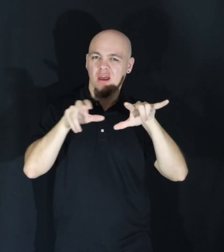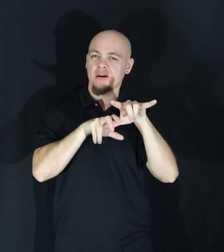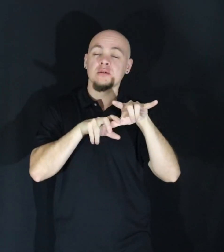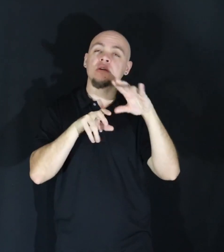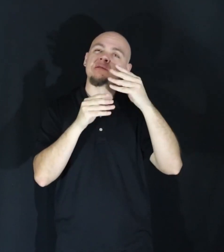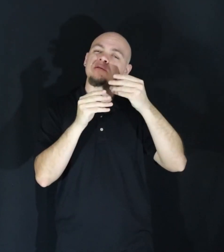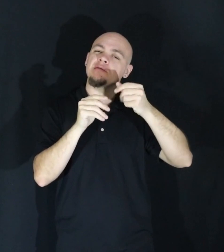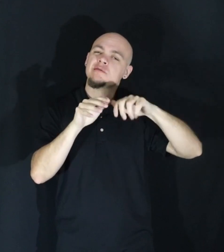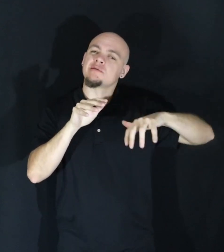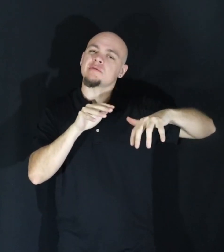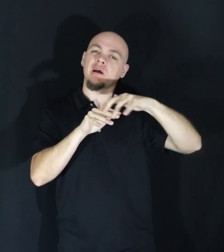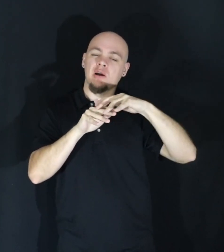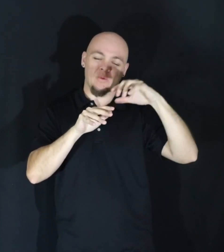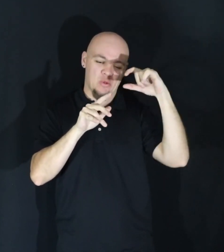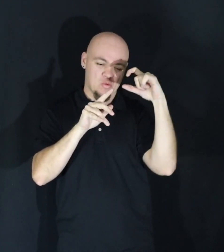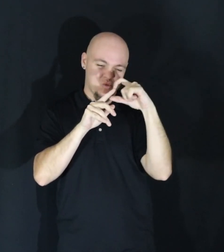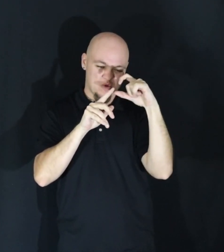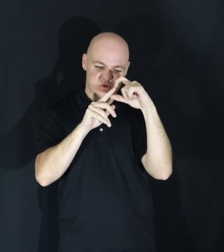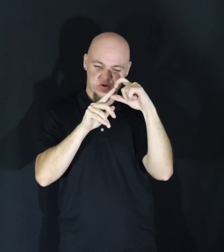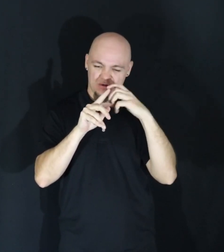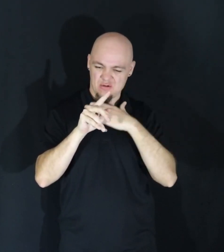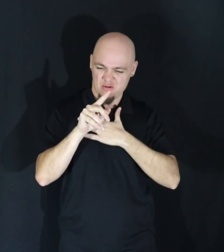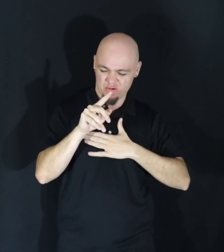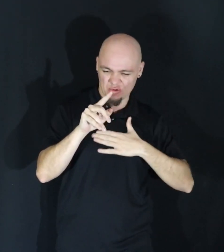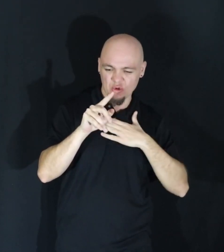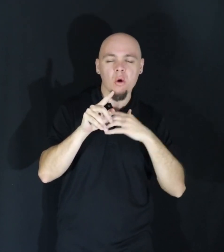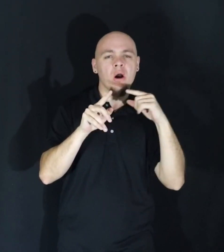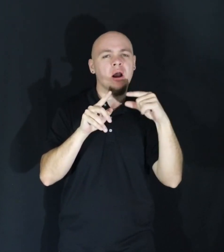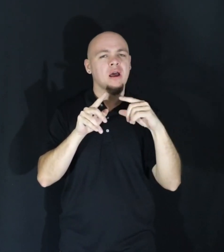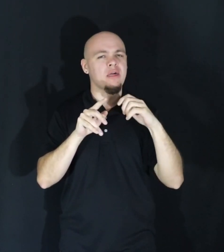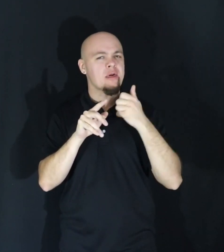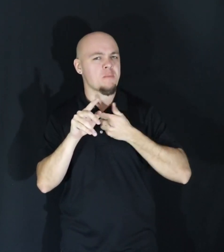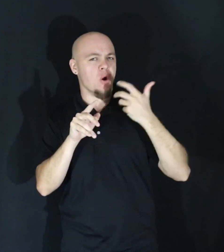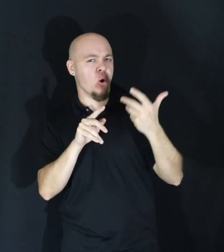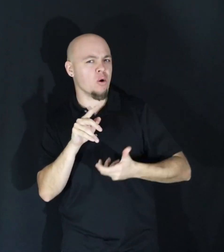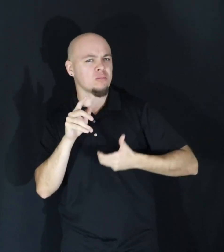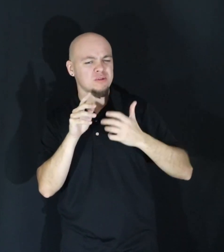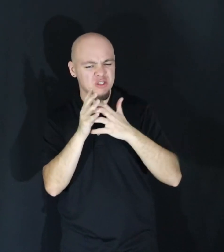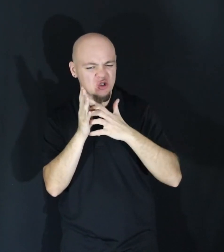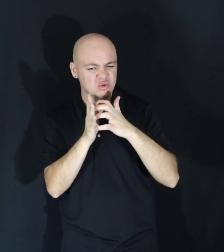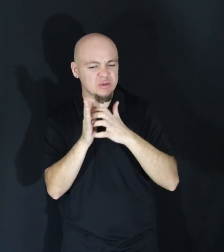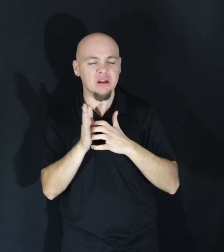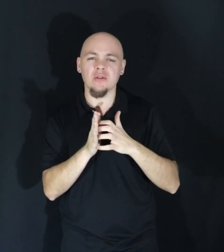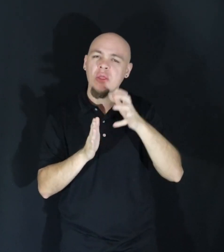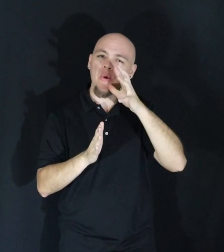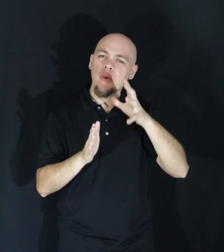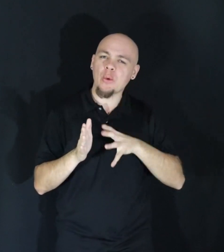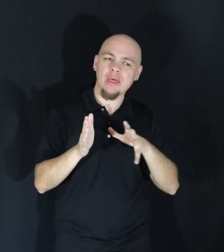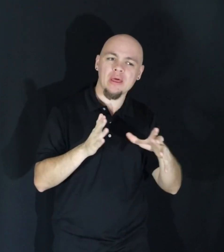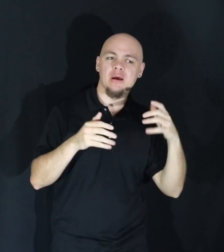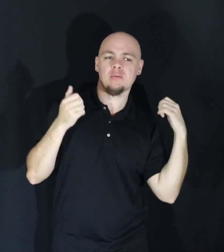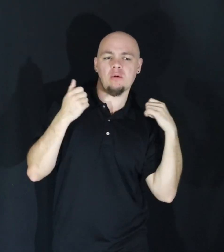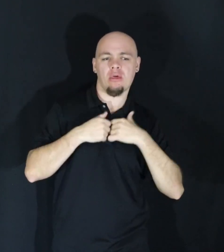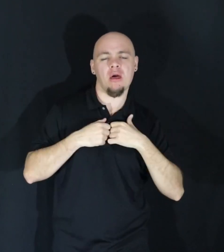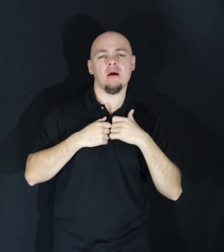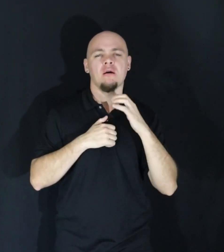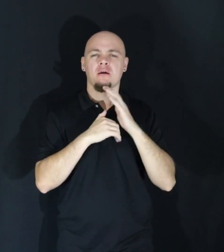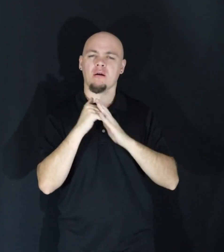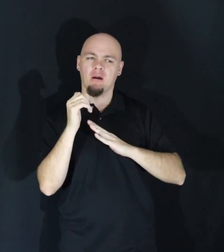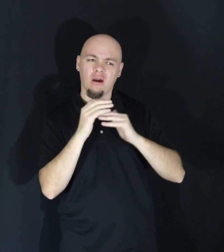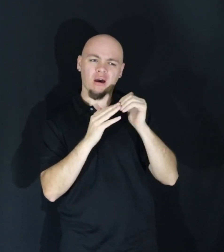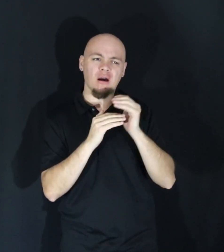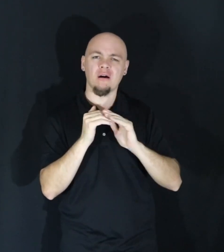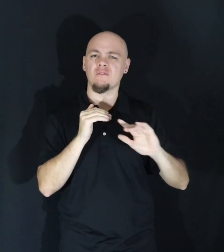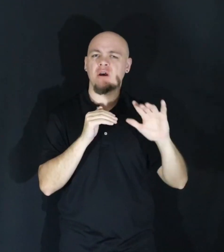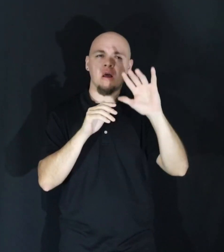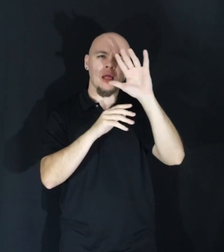with words and joy. The palms are weathered but still support, the women weathered yet still comfort. Where leaves